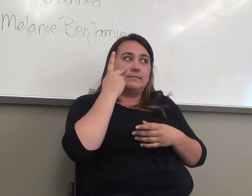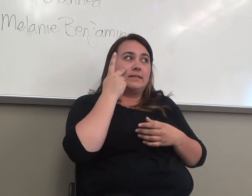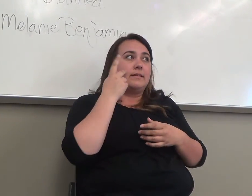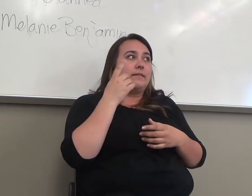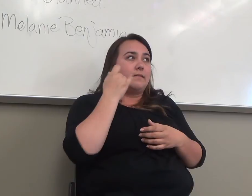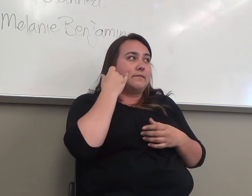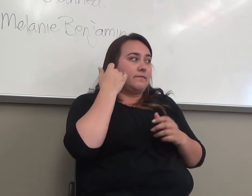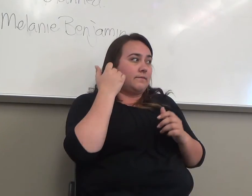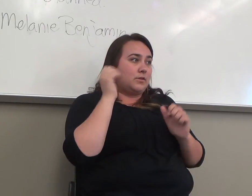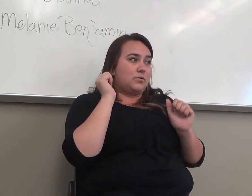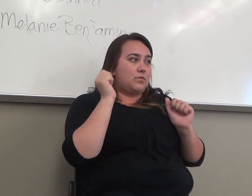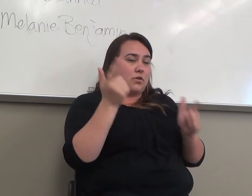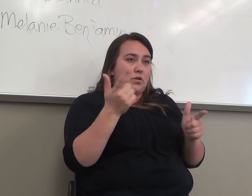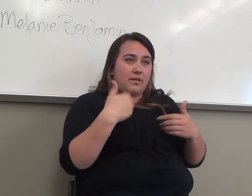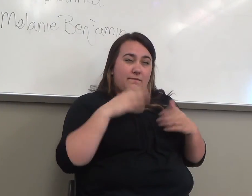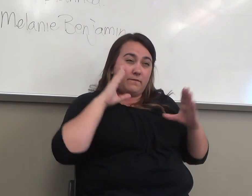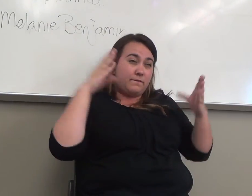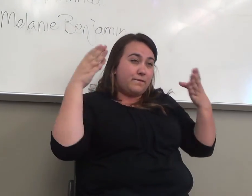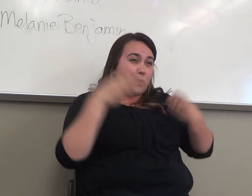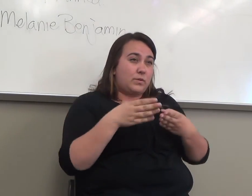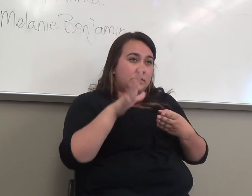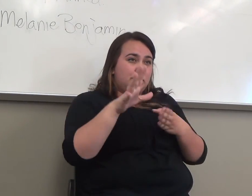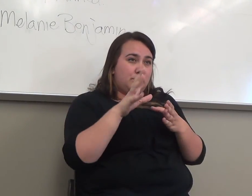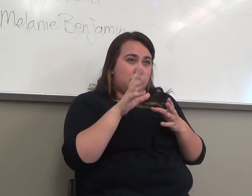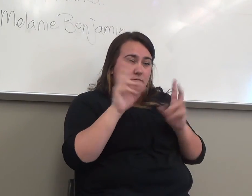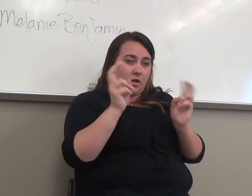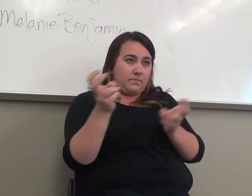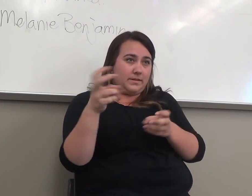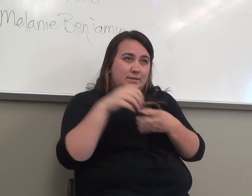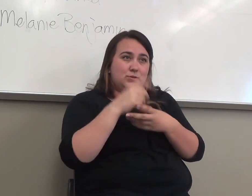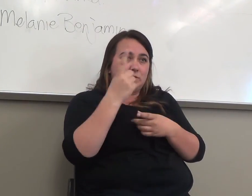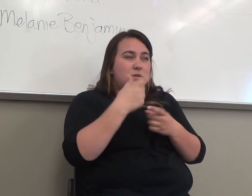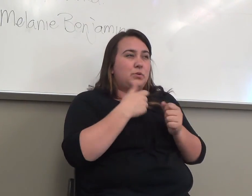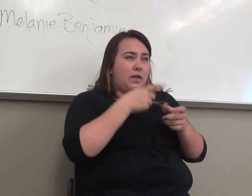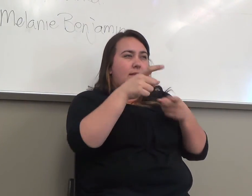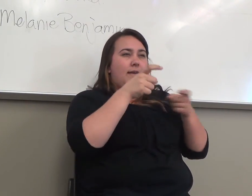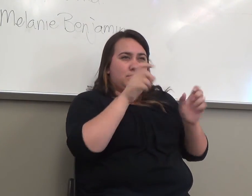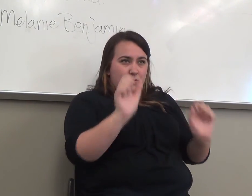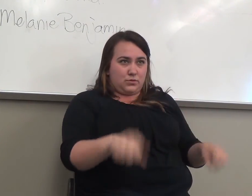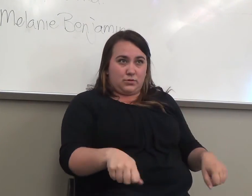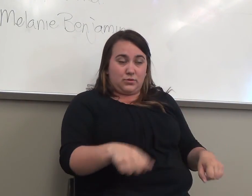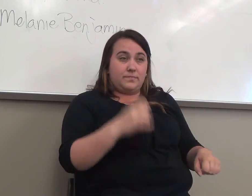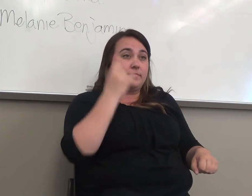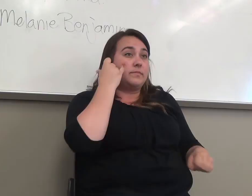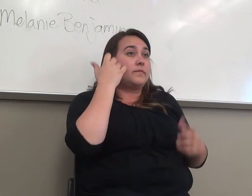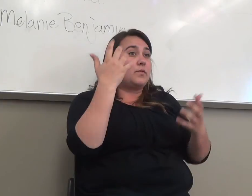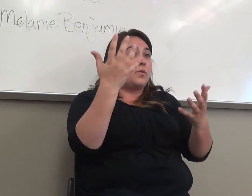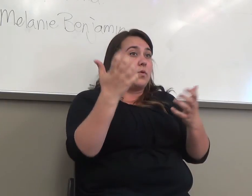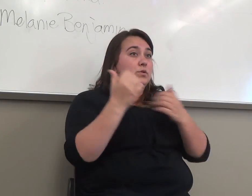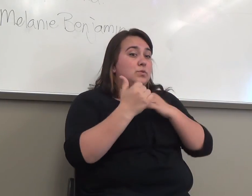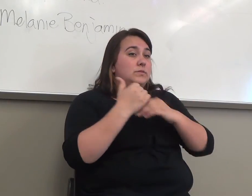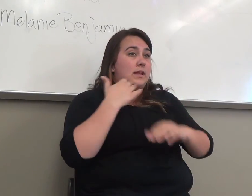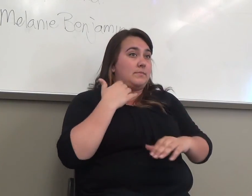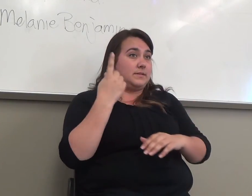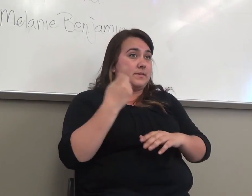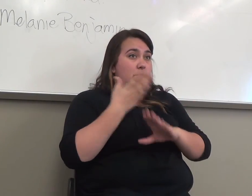has focused what they're going to do into something that you're going to do. If you want to send me something before